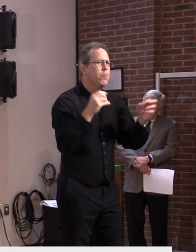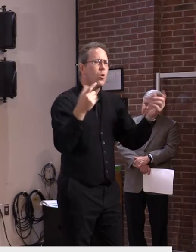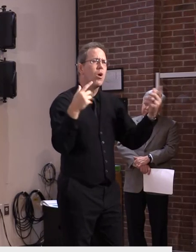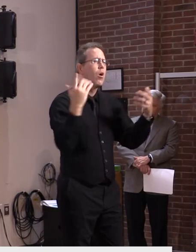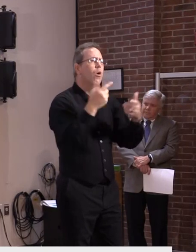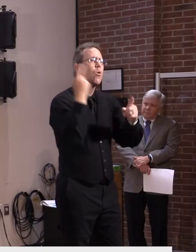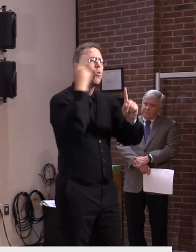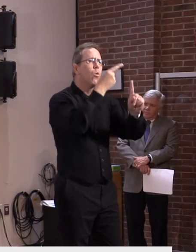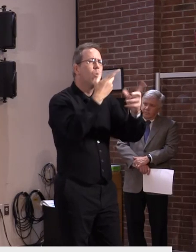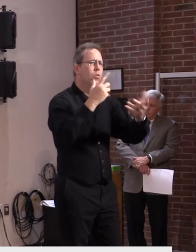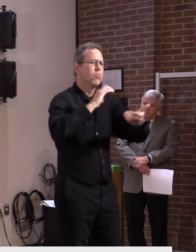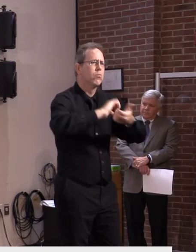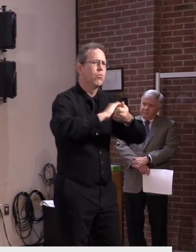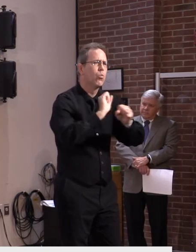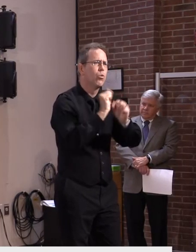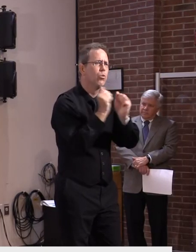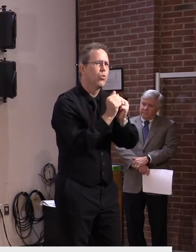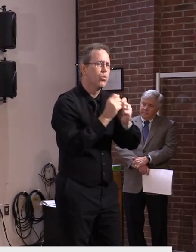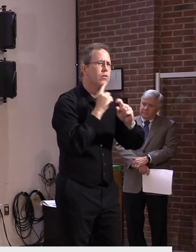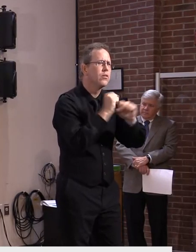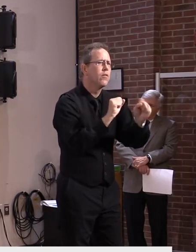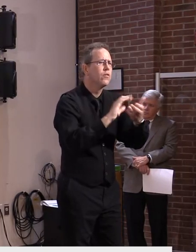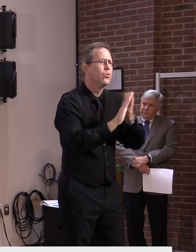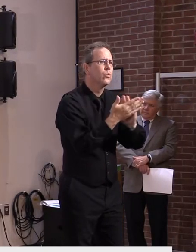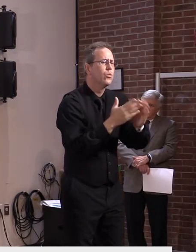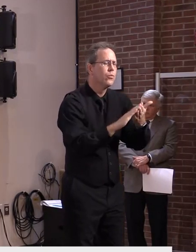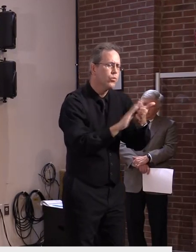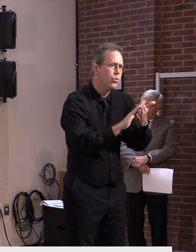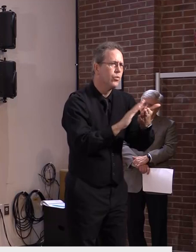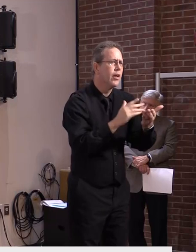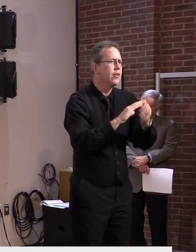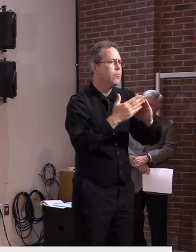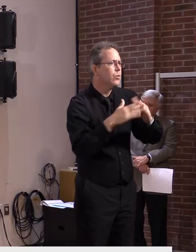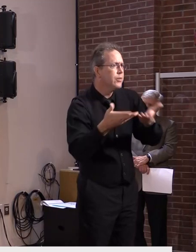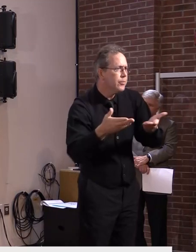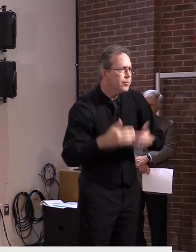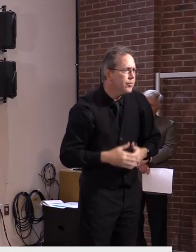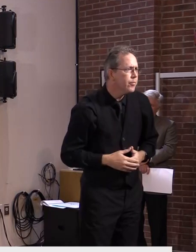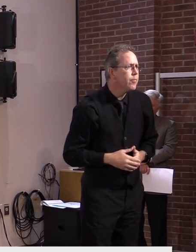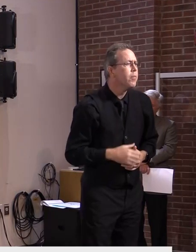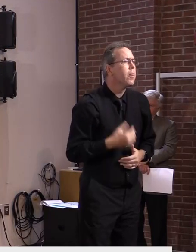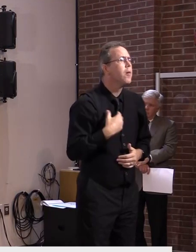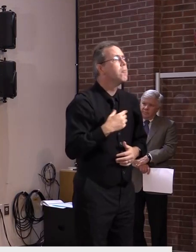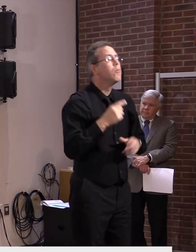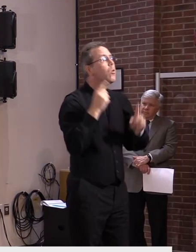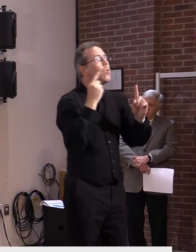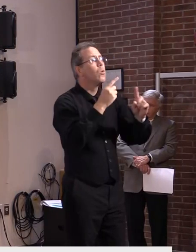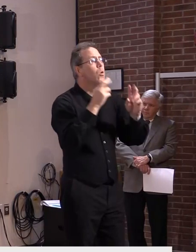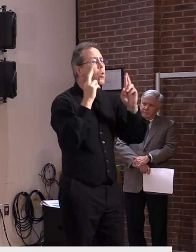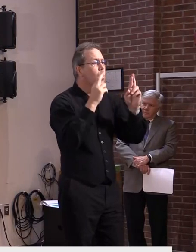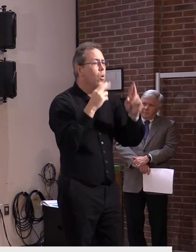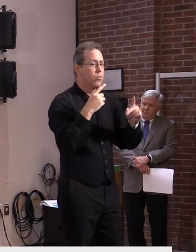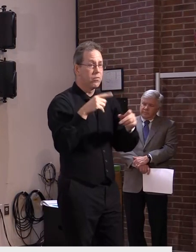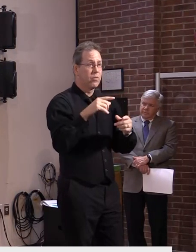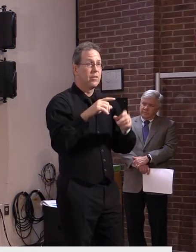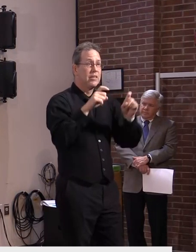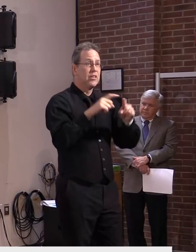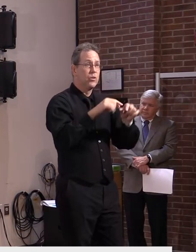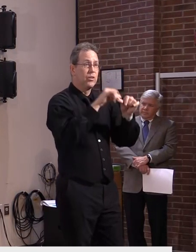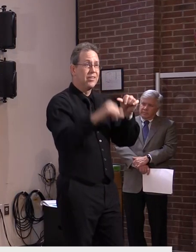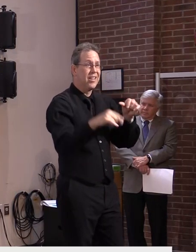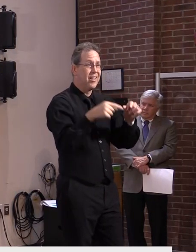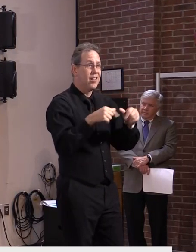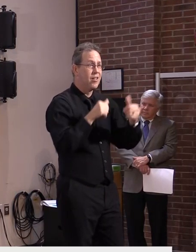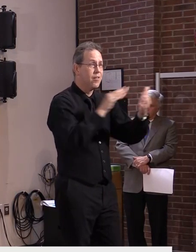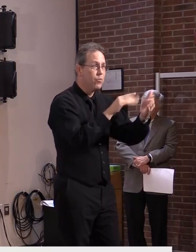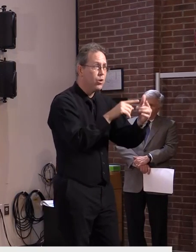I'm hopeful Test to Stay will not only be efficient and effective, but also lead to less conflict in our communities since it enables more students